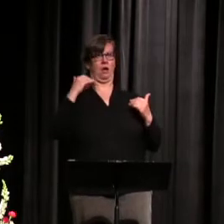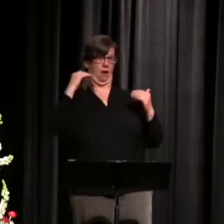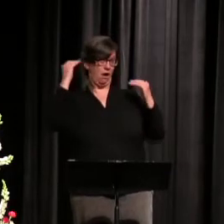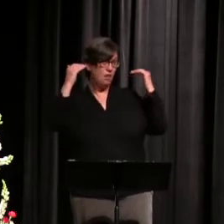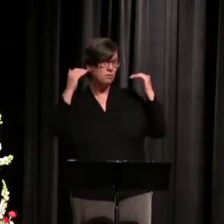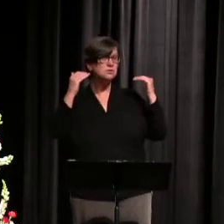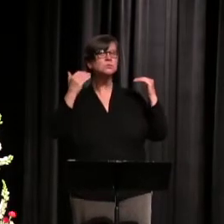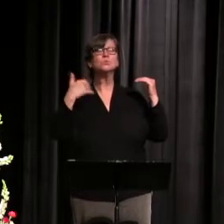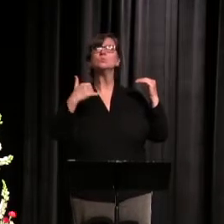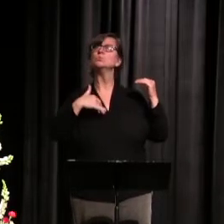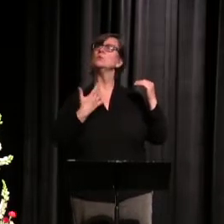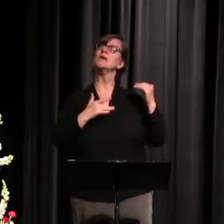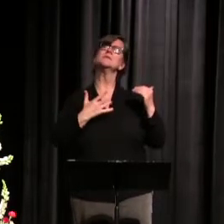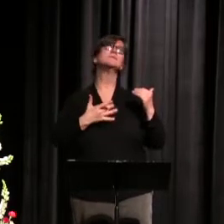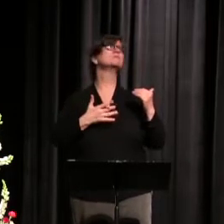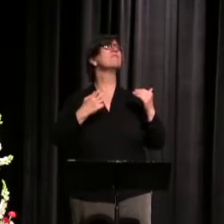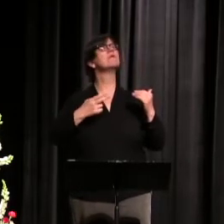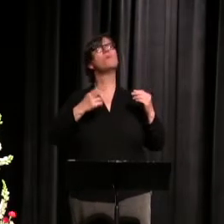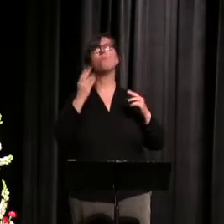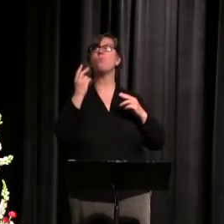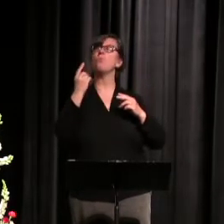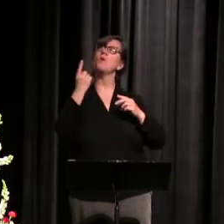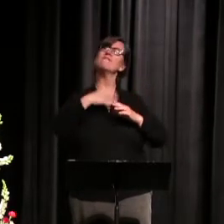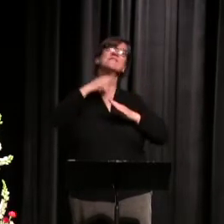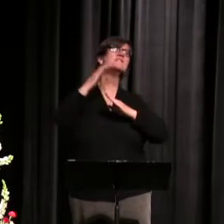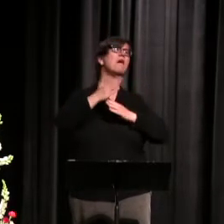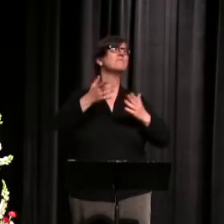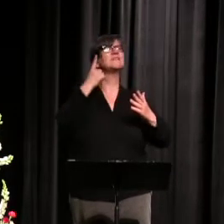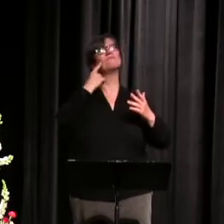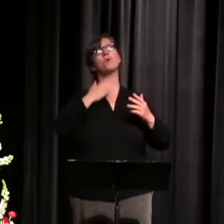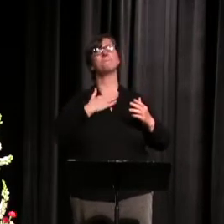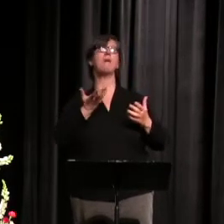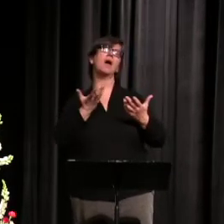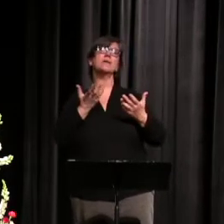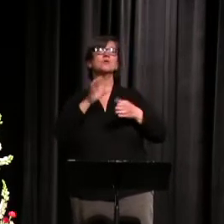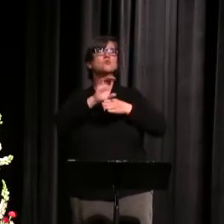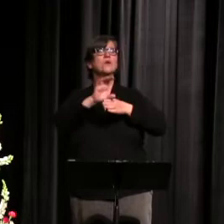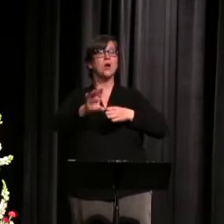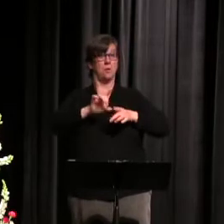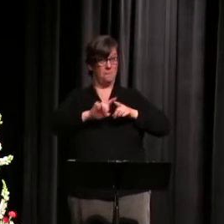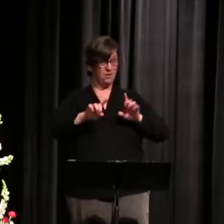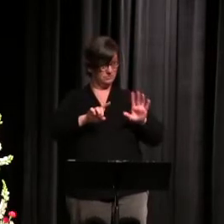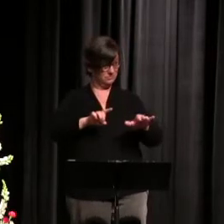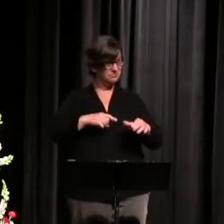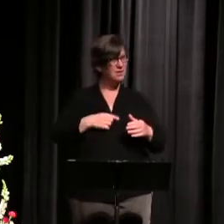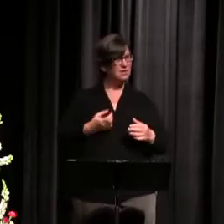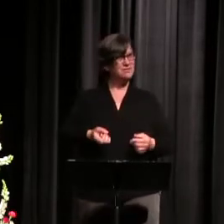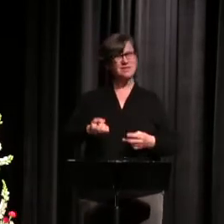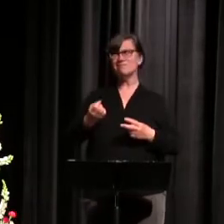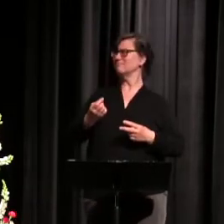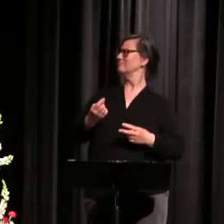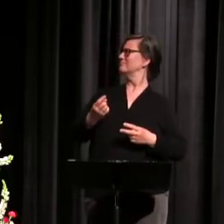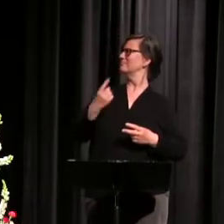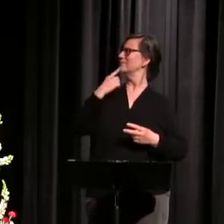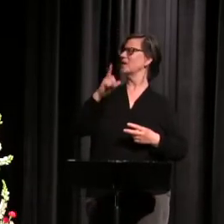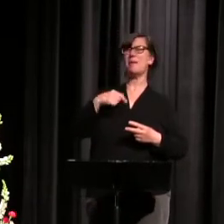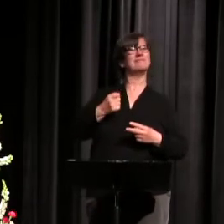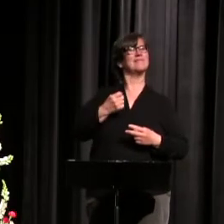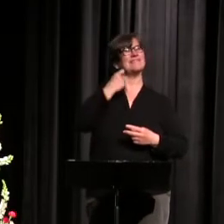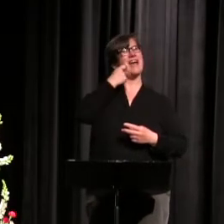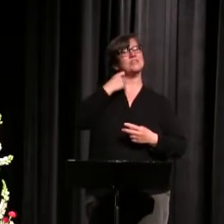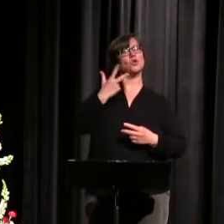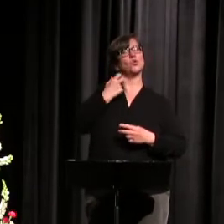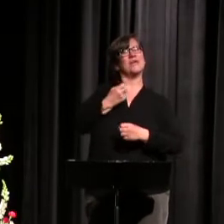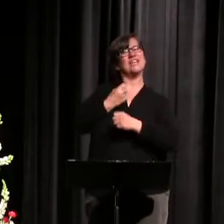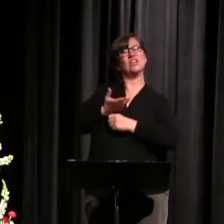I have shared so many memories with this class, but when I look back at the last 3 years with you all, I don't remember much about teaching